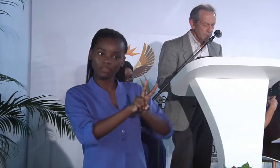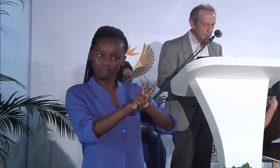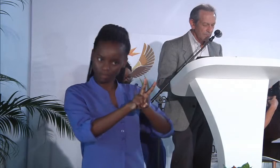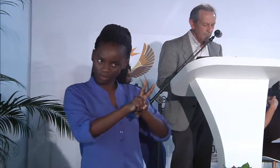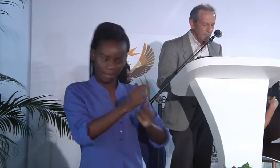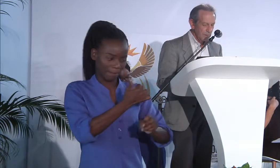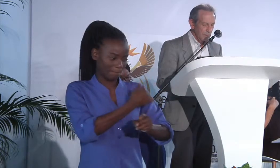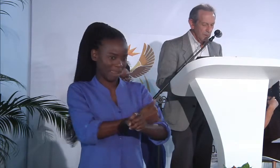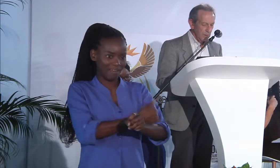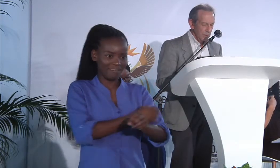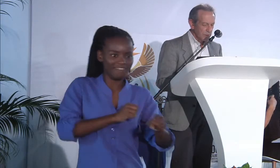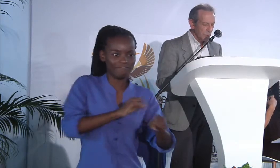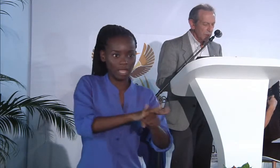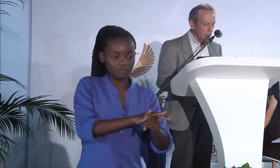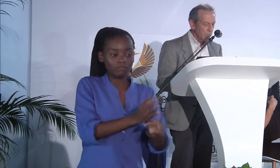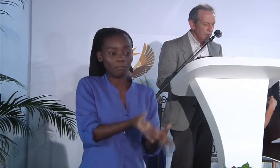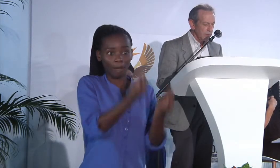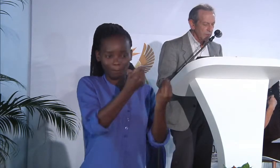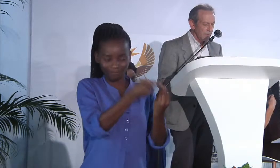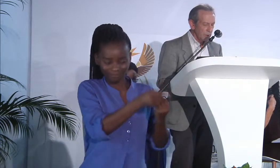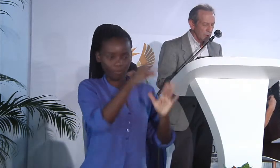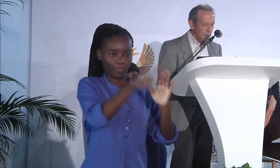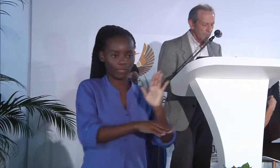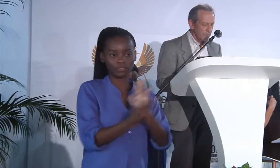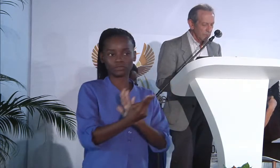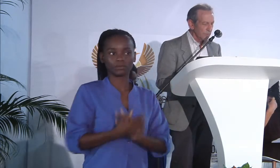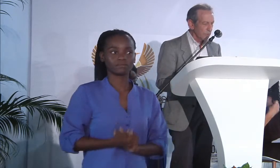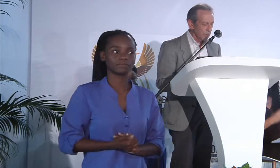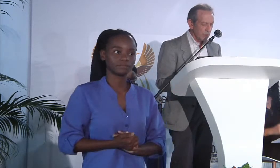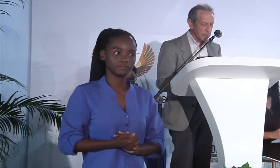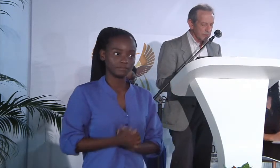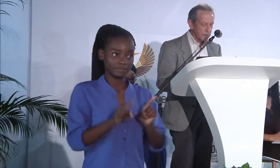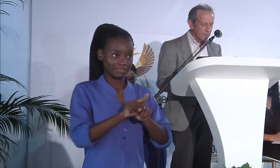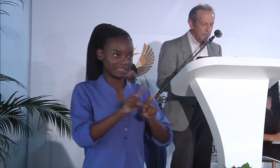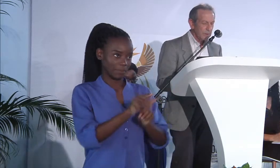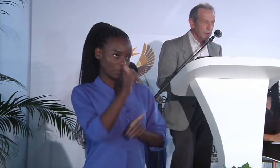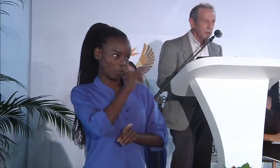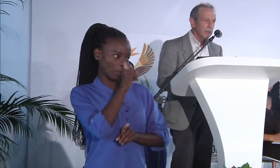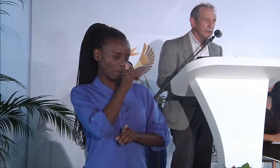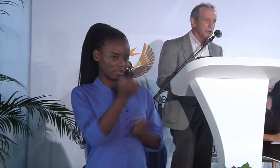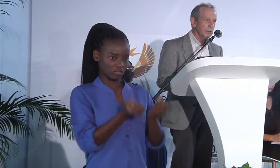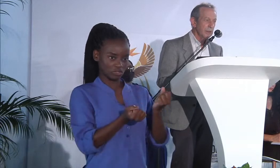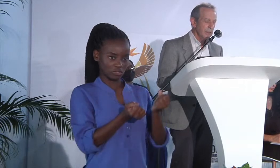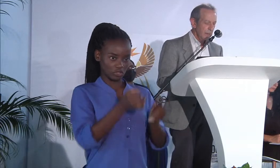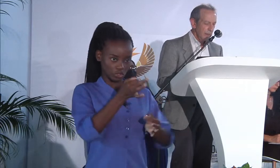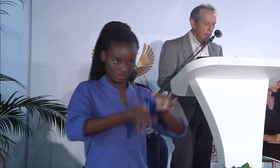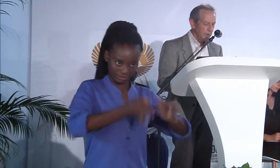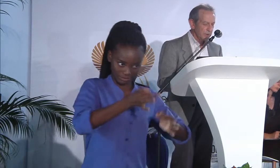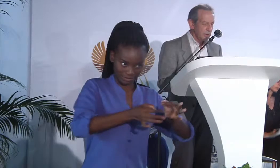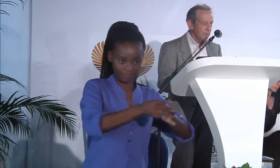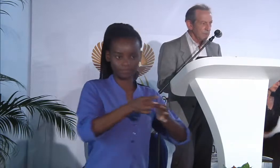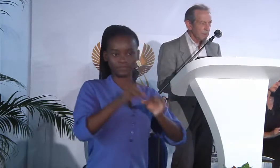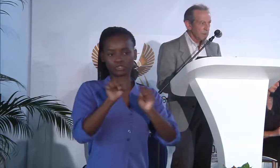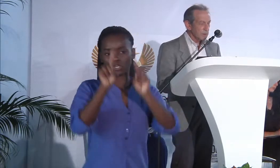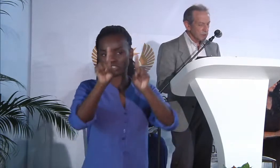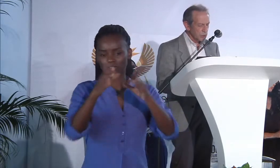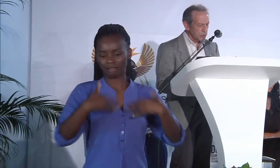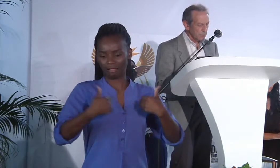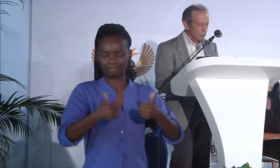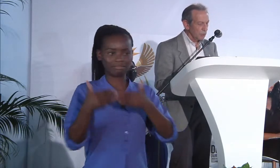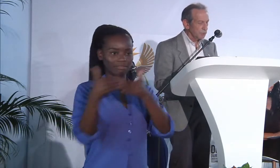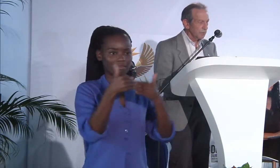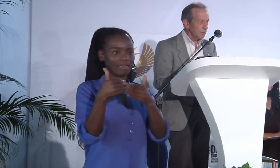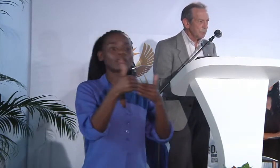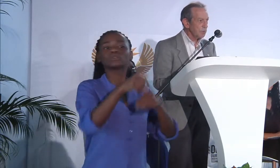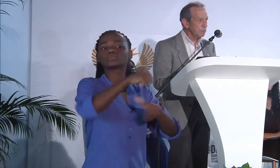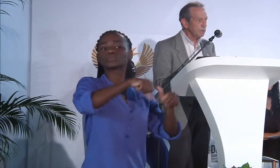infections. This would incorporate interventions in the field of criminal justice, education, healthcare, social